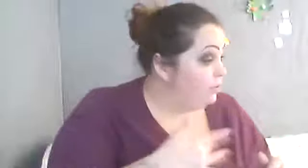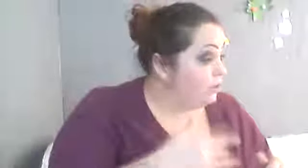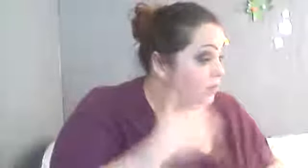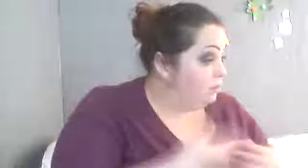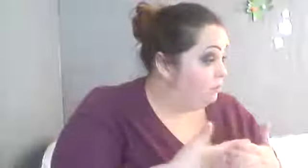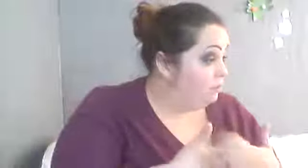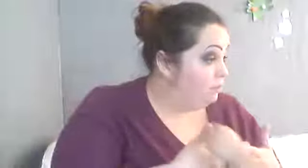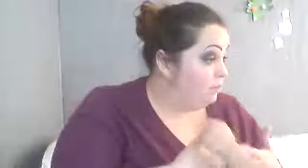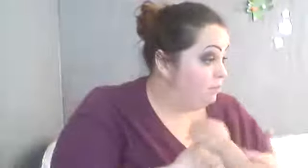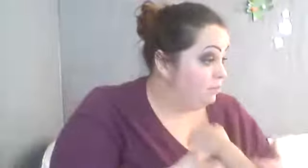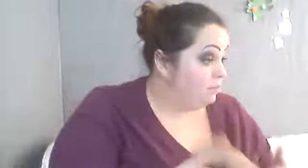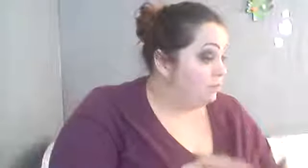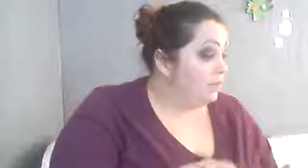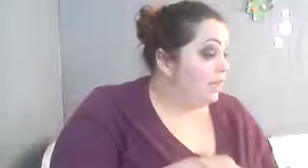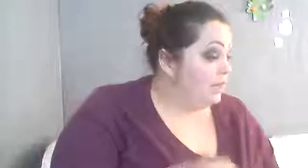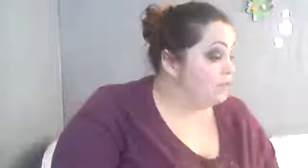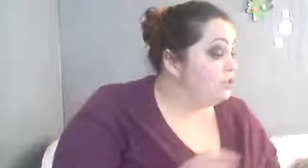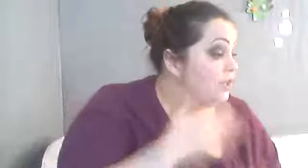good, but I need you to be good.